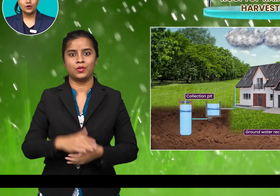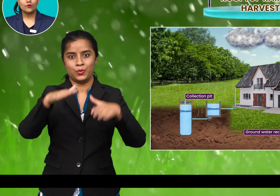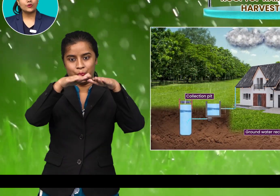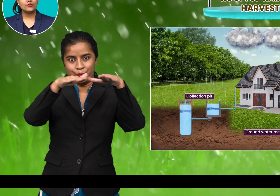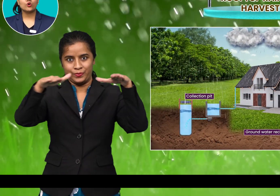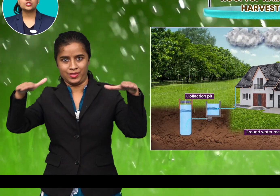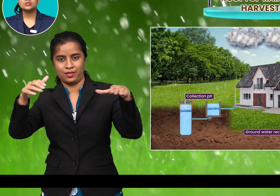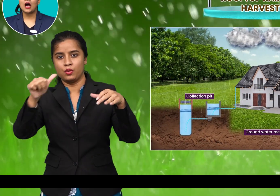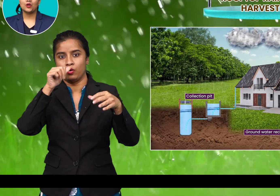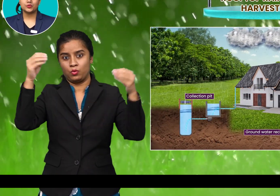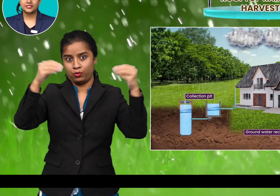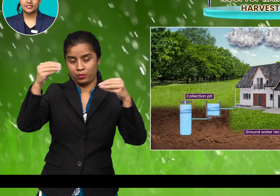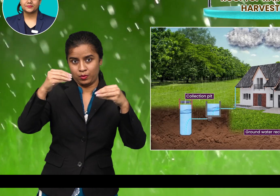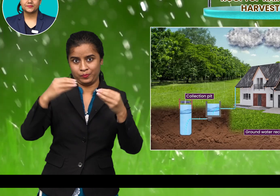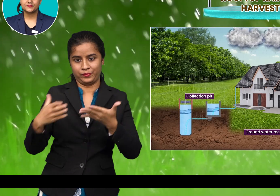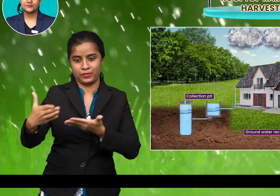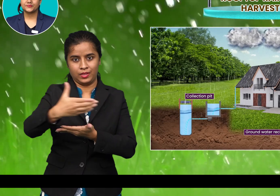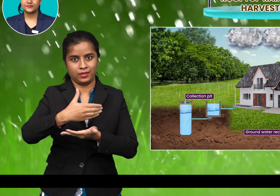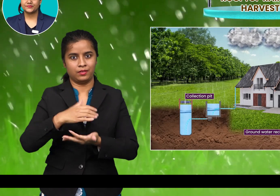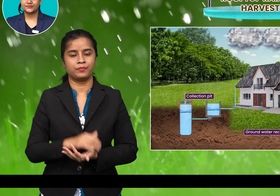Rooftop rainwater harvesting.